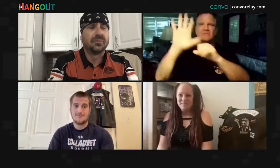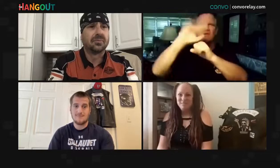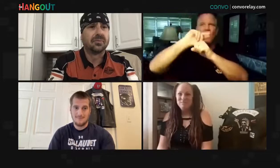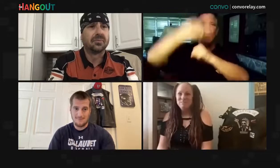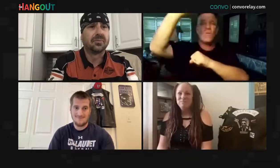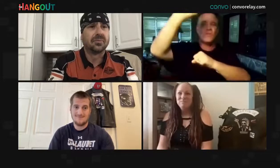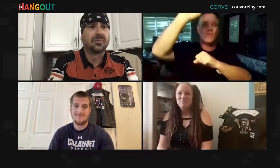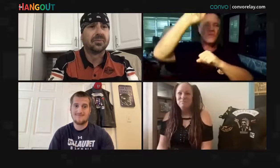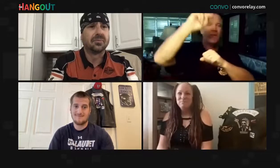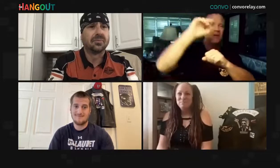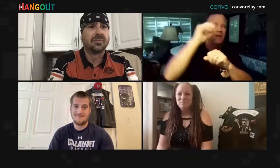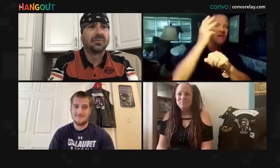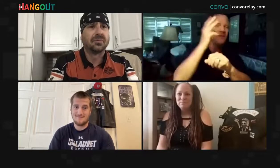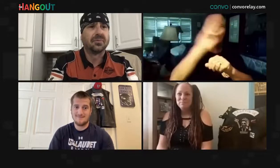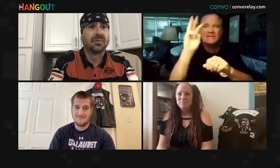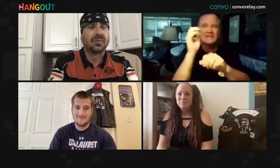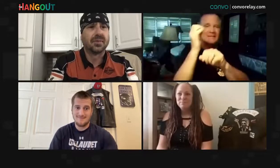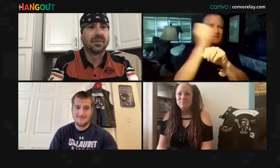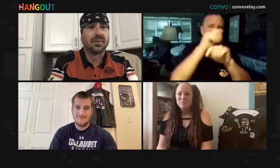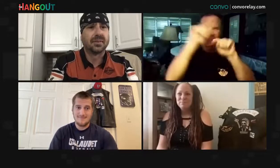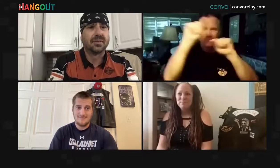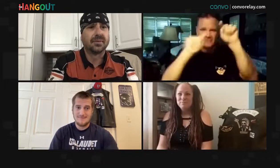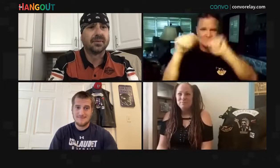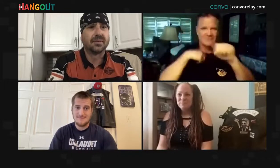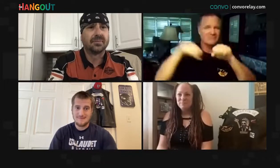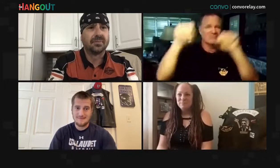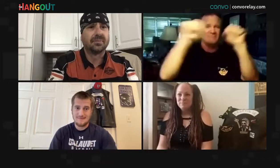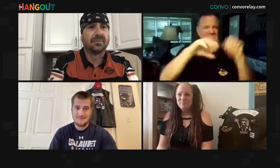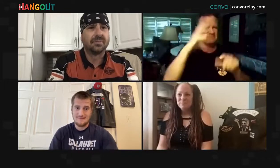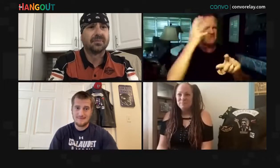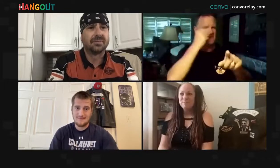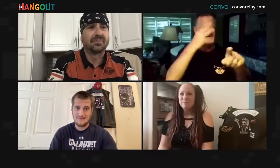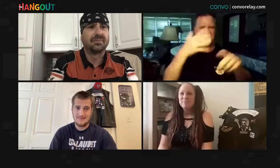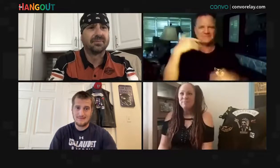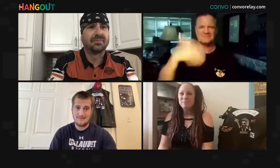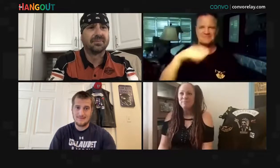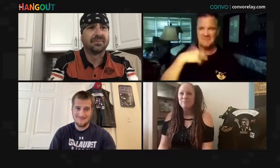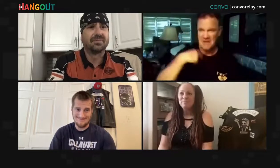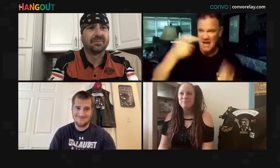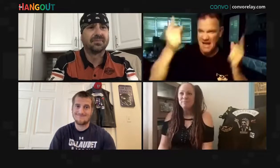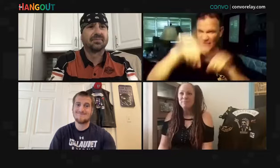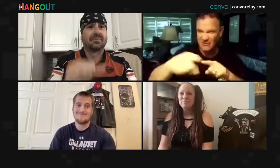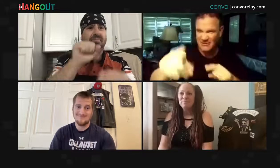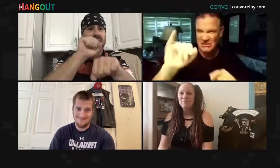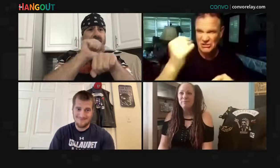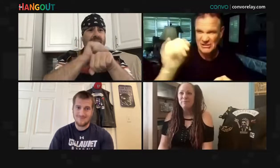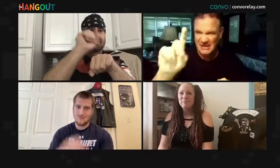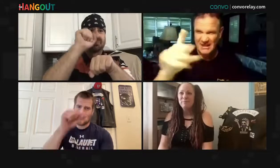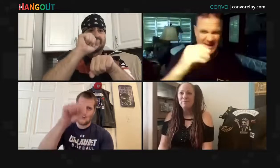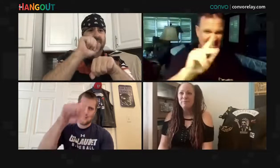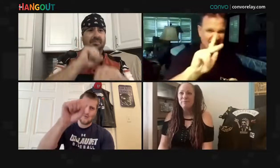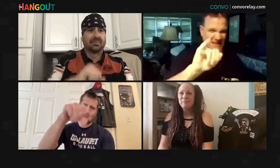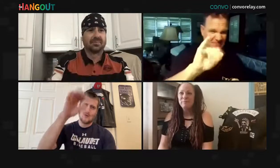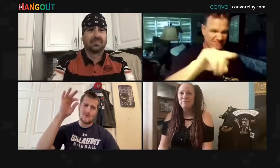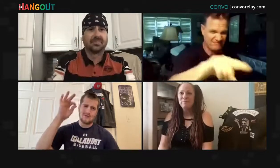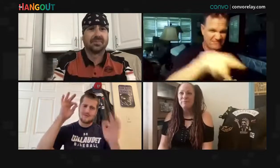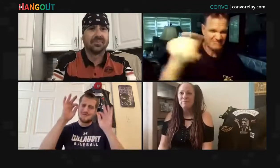going to different towns in Arizona, going to the north and the west, east, and the south, really covering all the areas in Arizona.